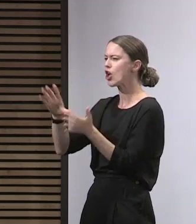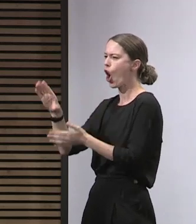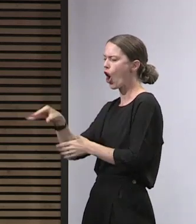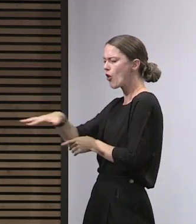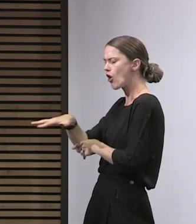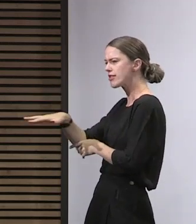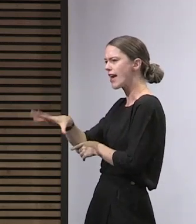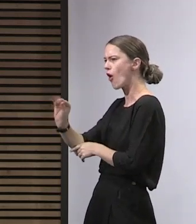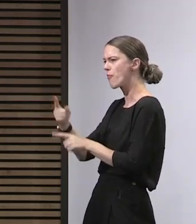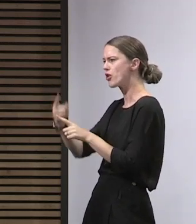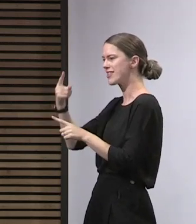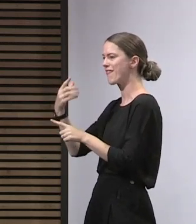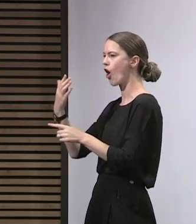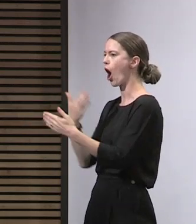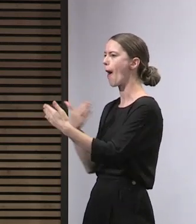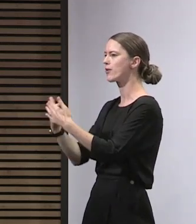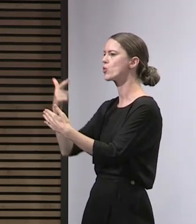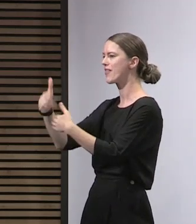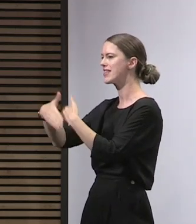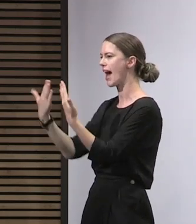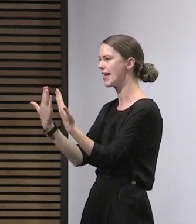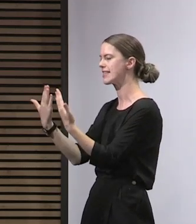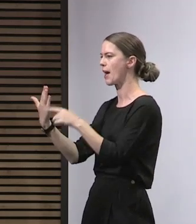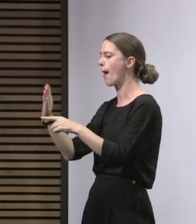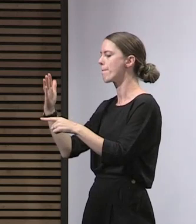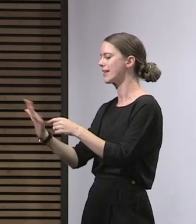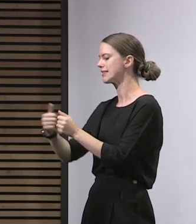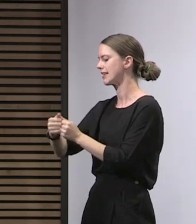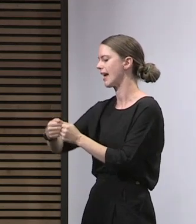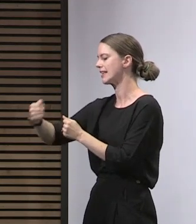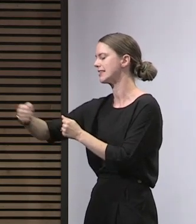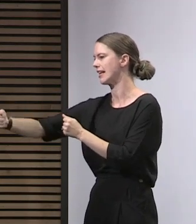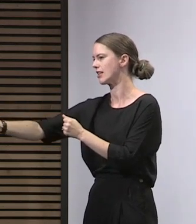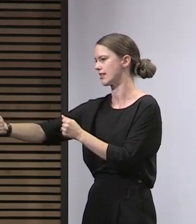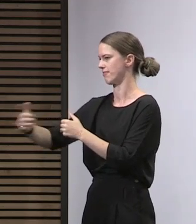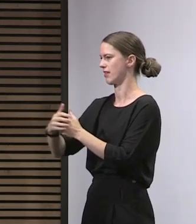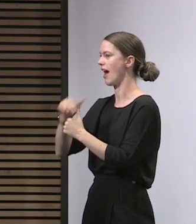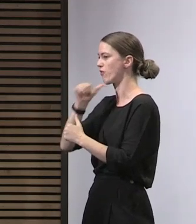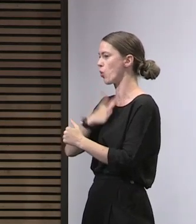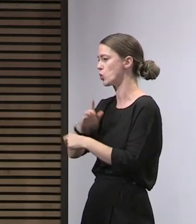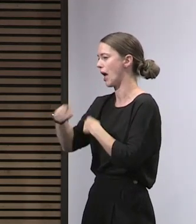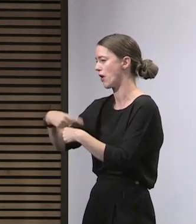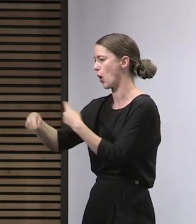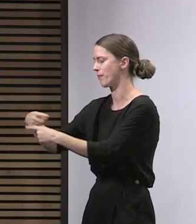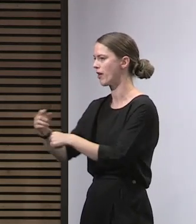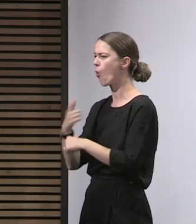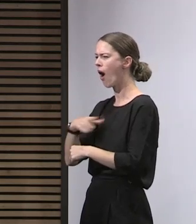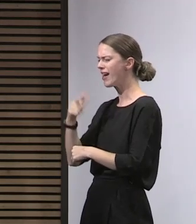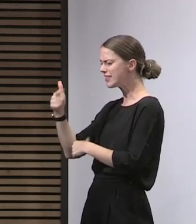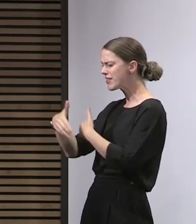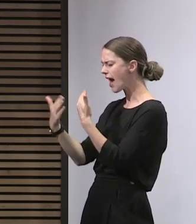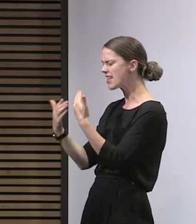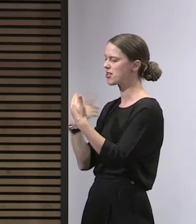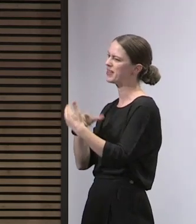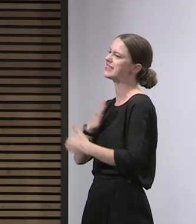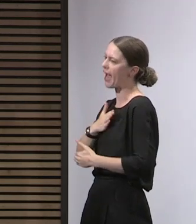days after it's declared, unless it's extended or terminated earlier. The 7-day limit is a safeguard,